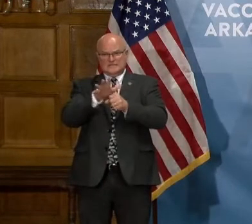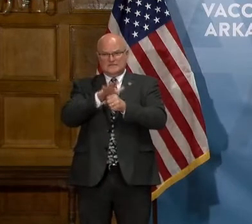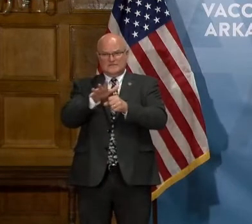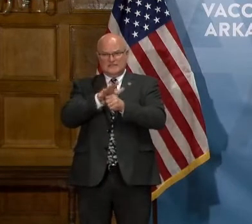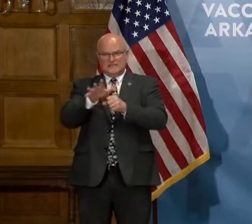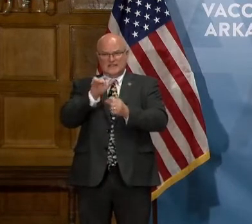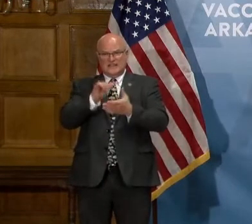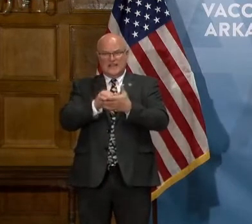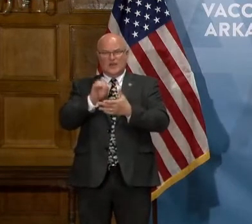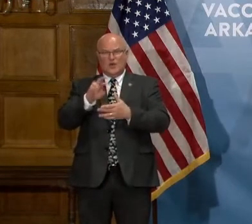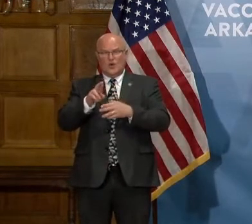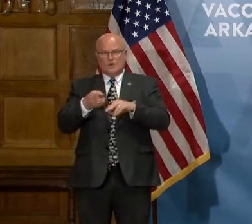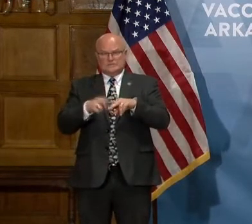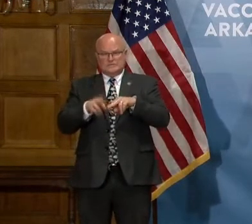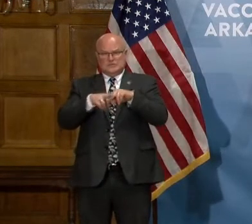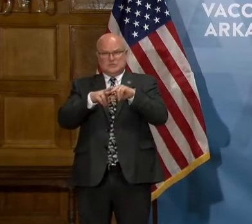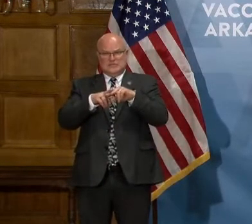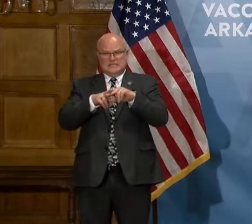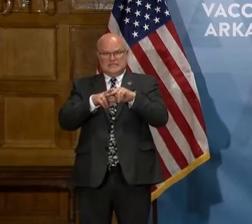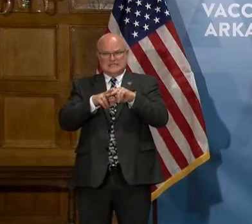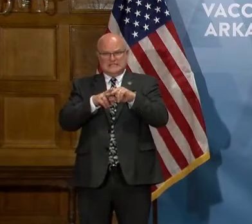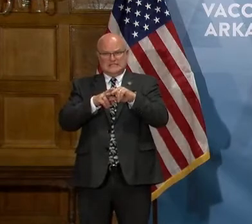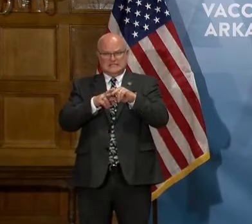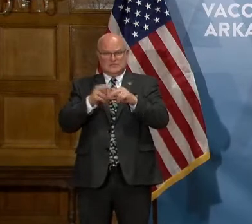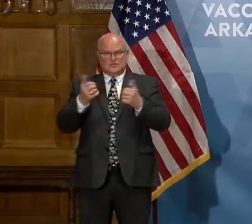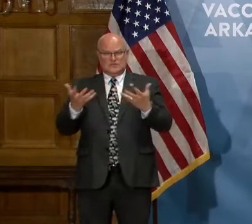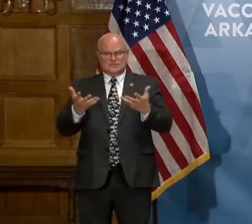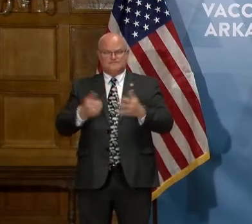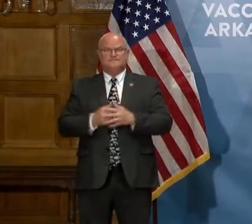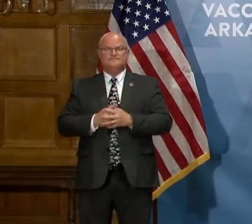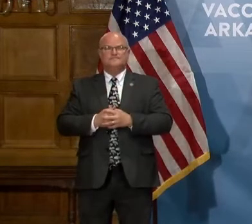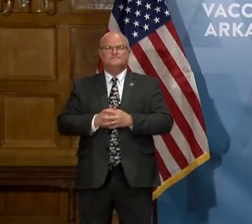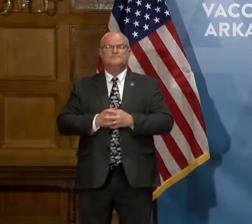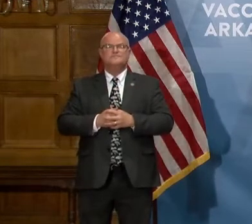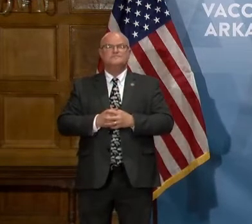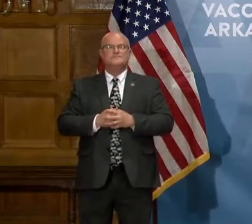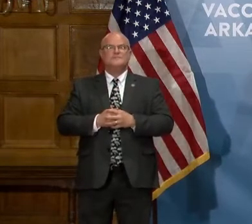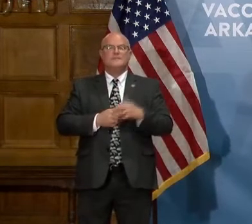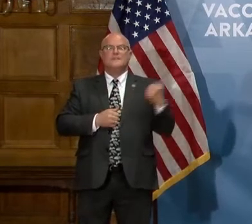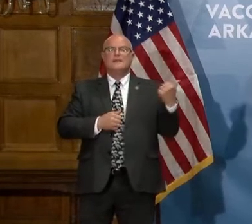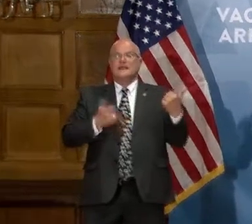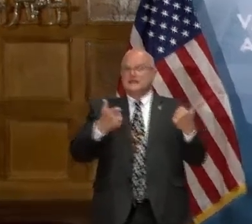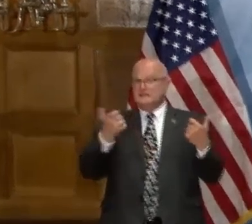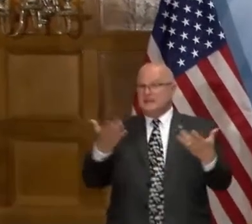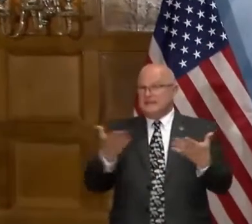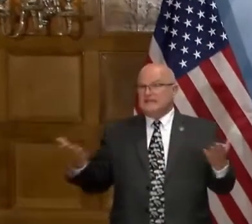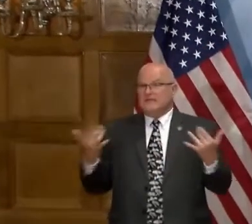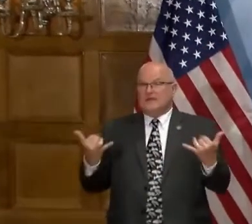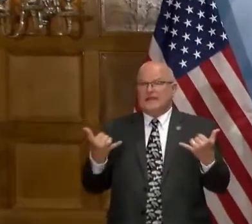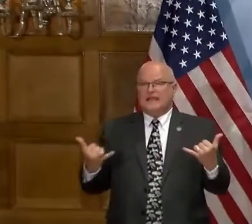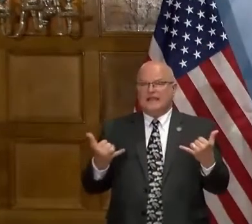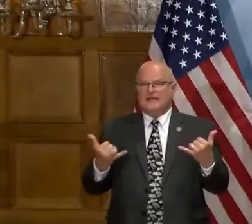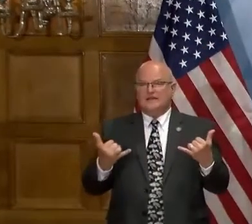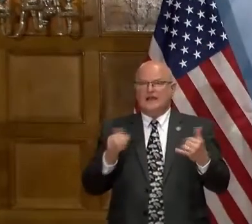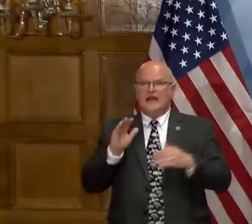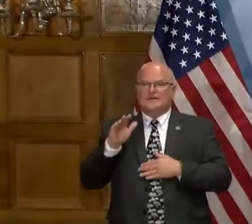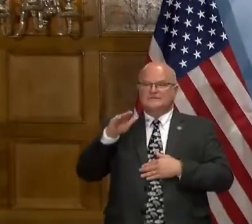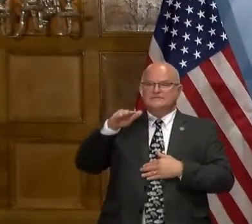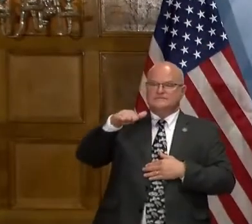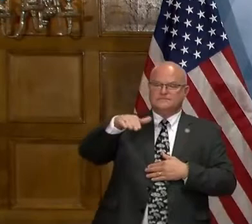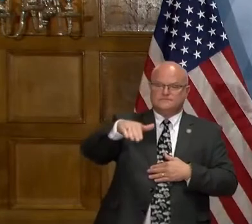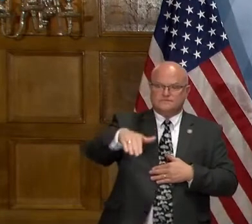that, or would it have to increase? And do you know how much we'd have to increase that? The big thing is that our decline needs to